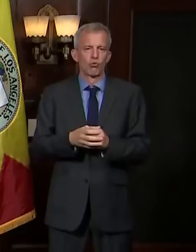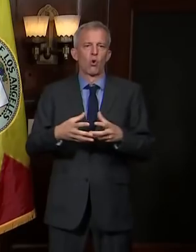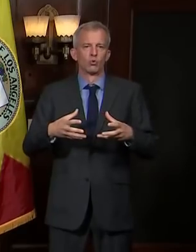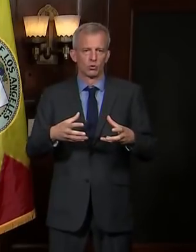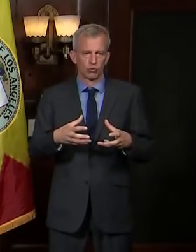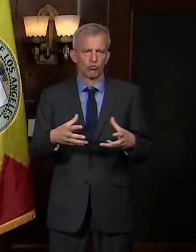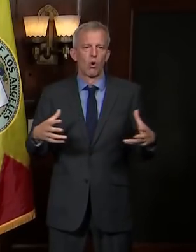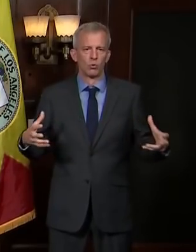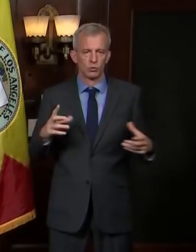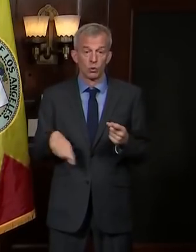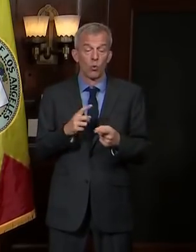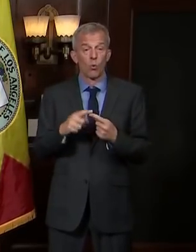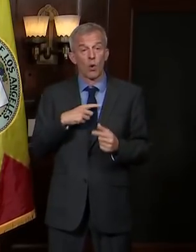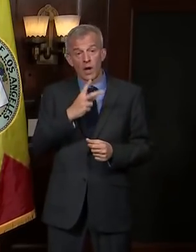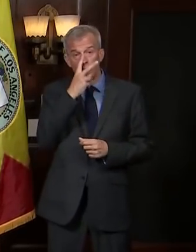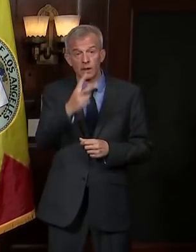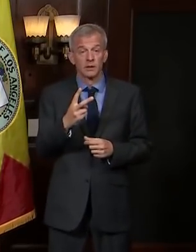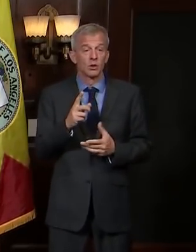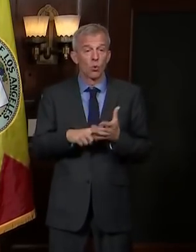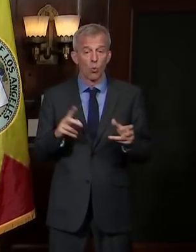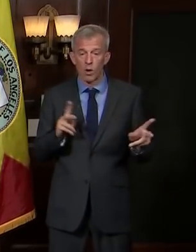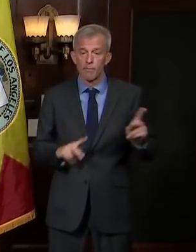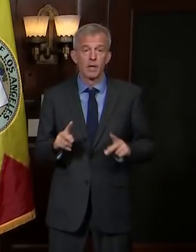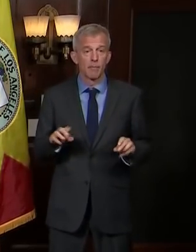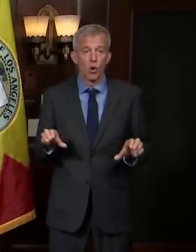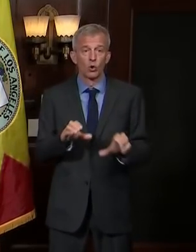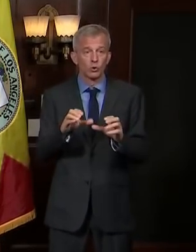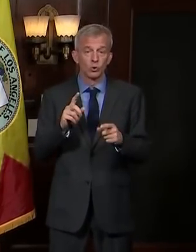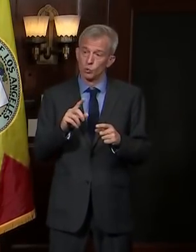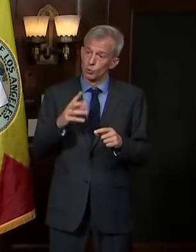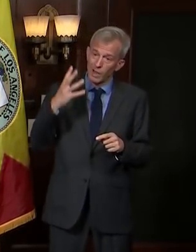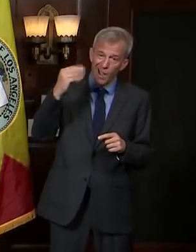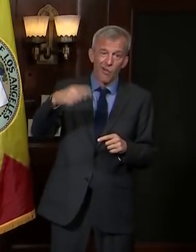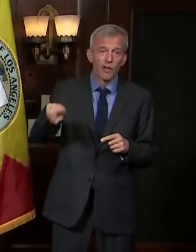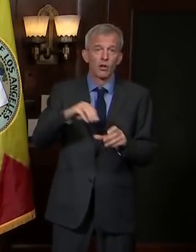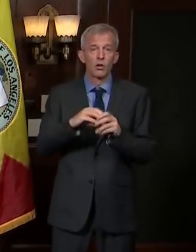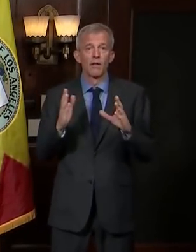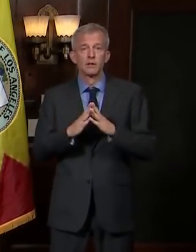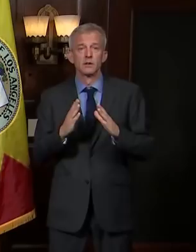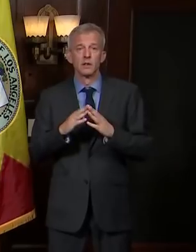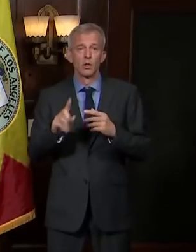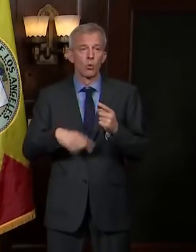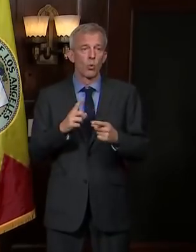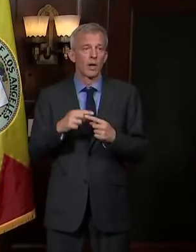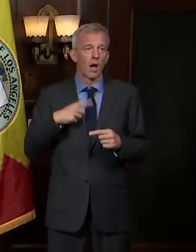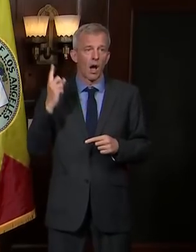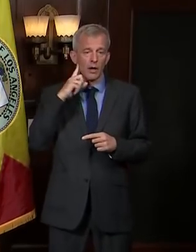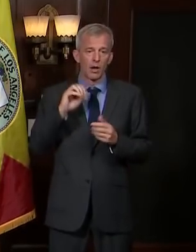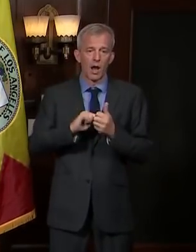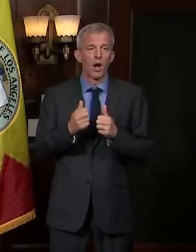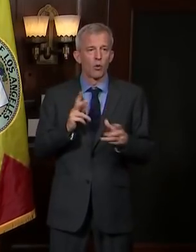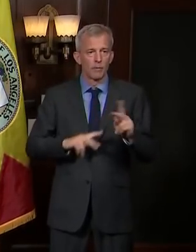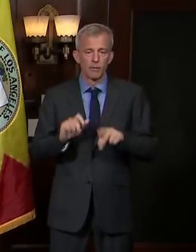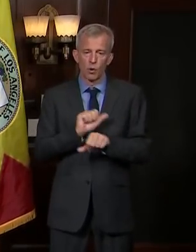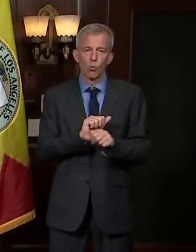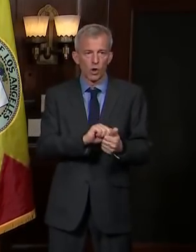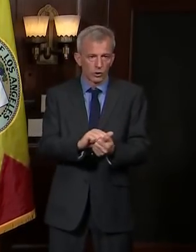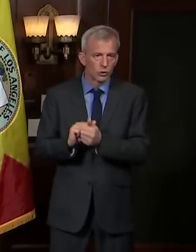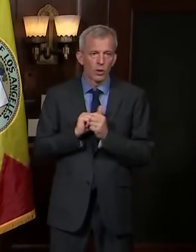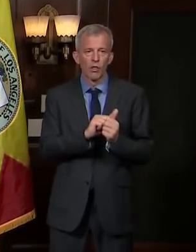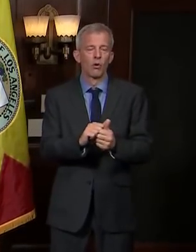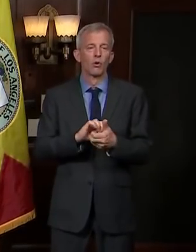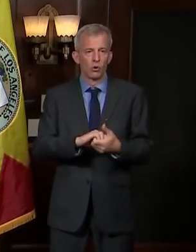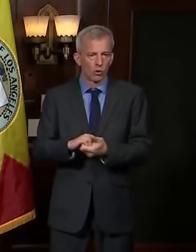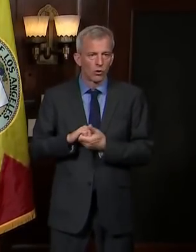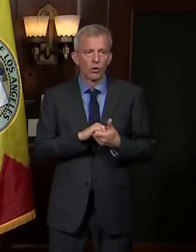the acts that people are performing out there in the city, when I hear the way that people are coming together, and when I